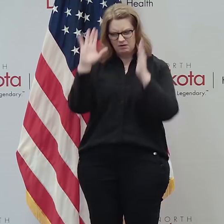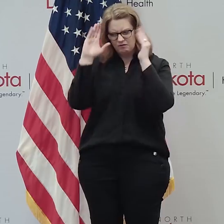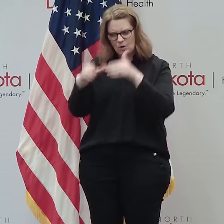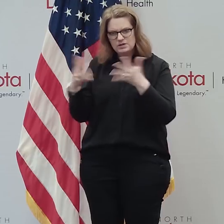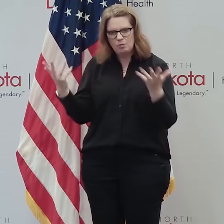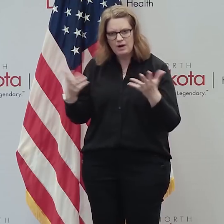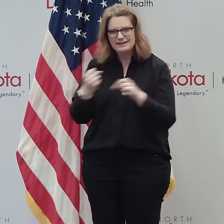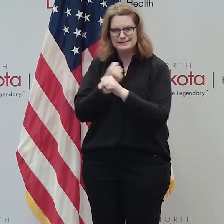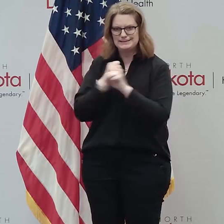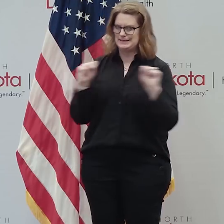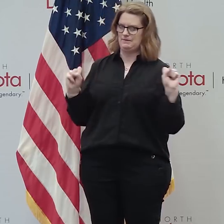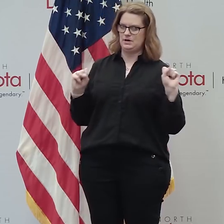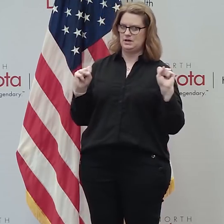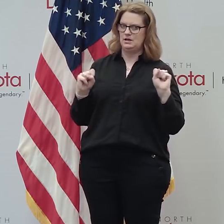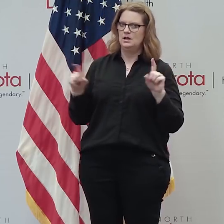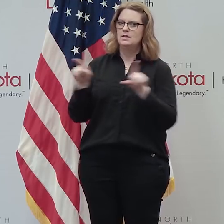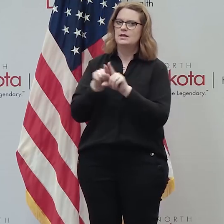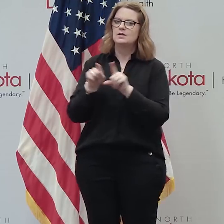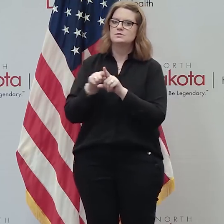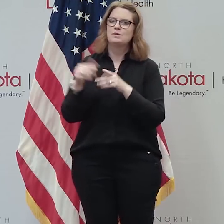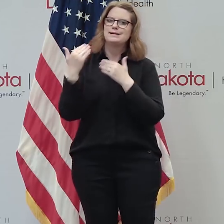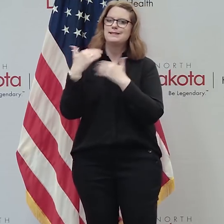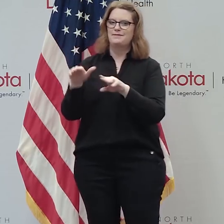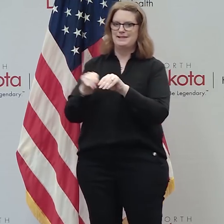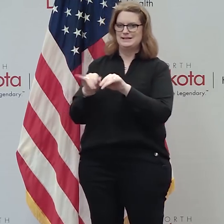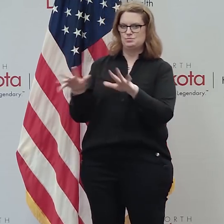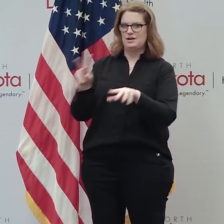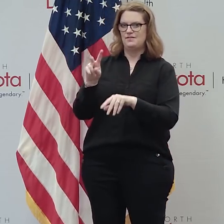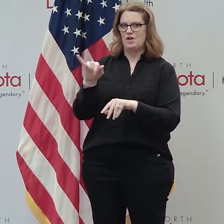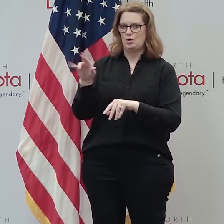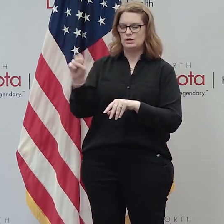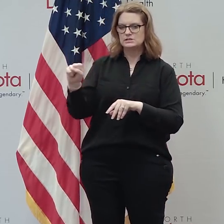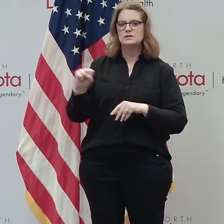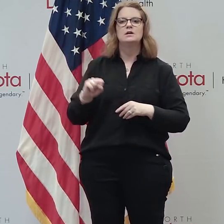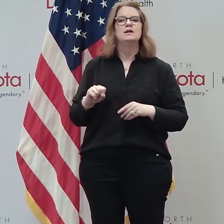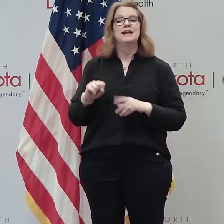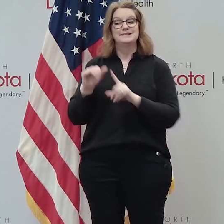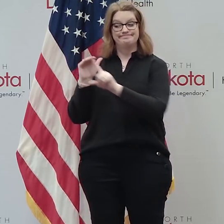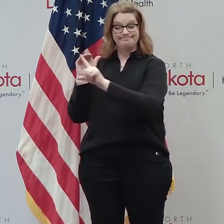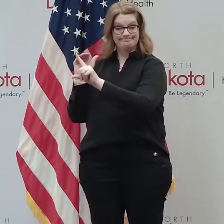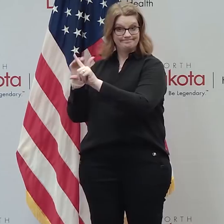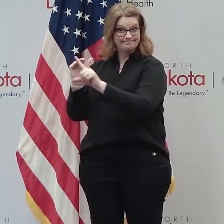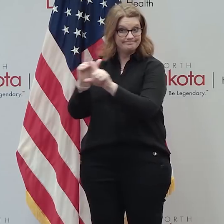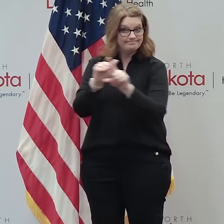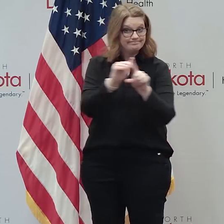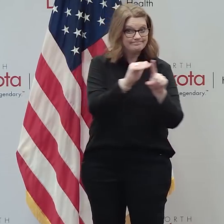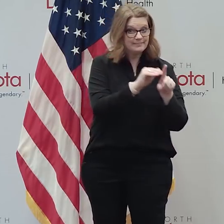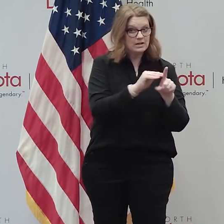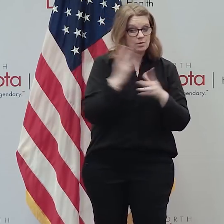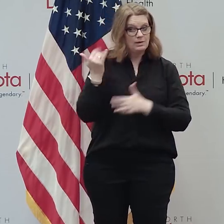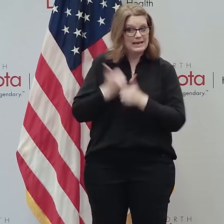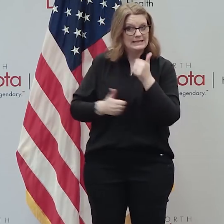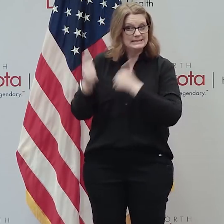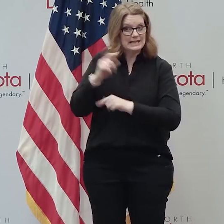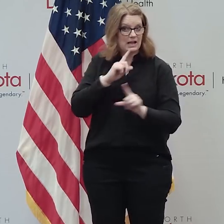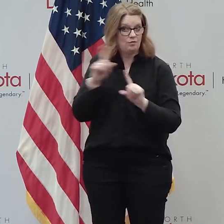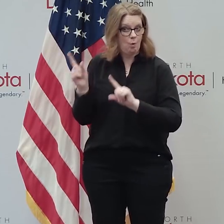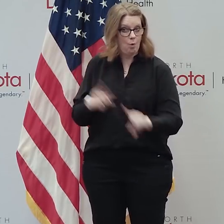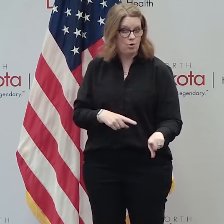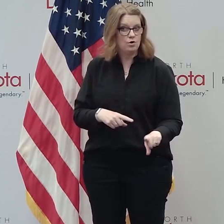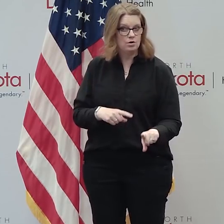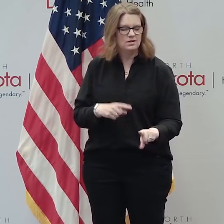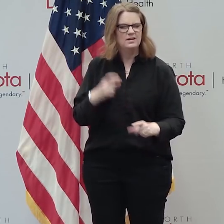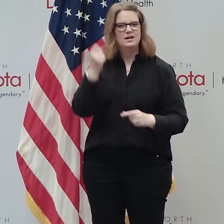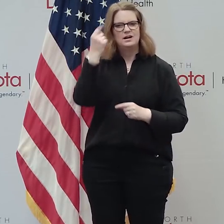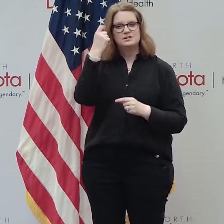with doing their part to help limit the spread of the virus. And as a reminder, earlier through an executive order, because we had to